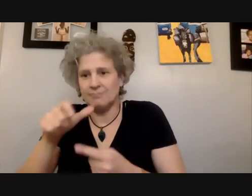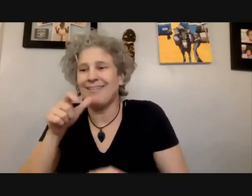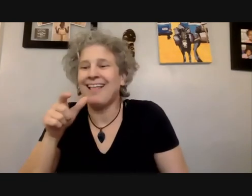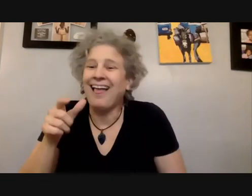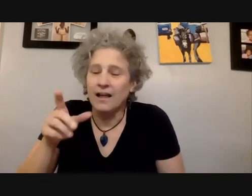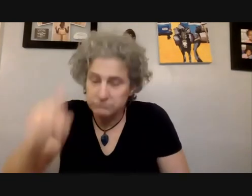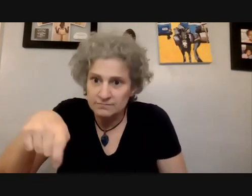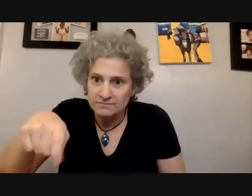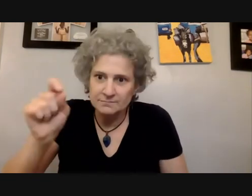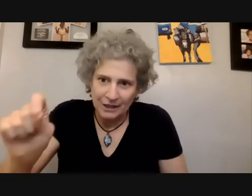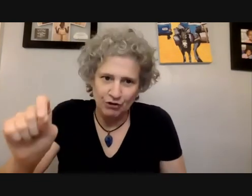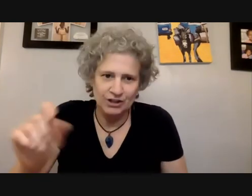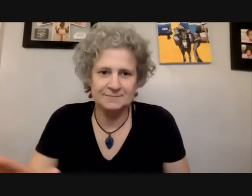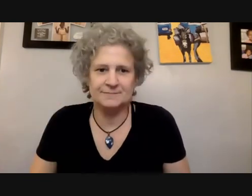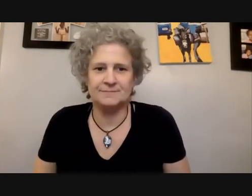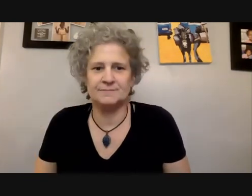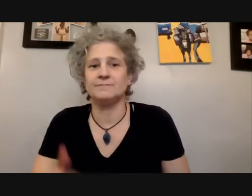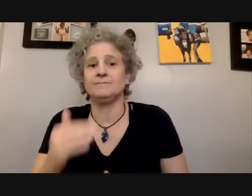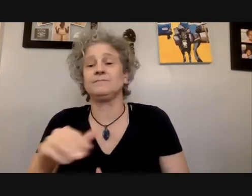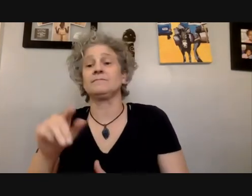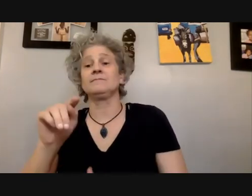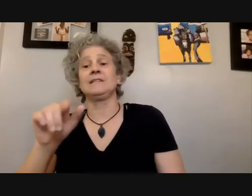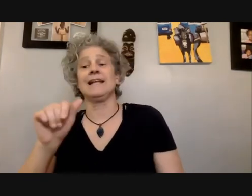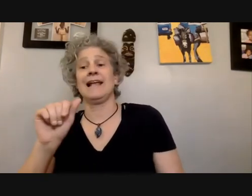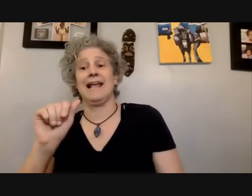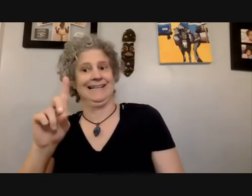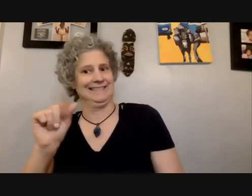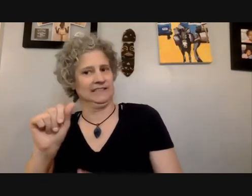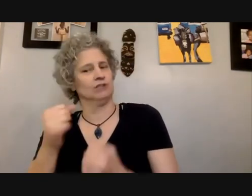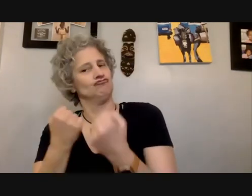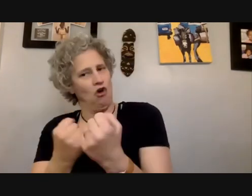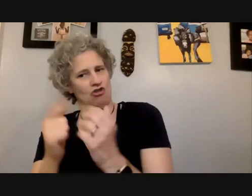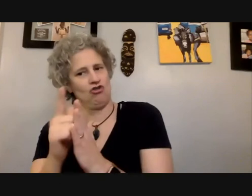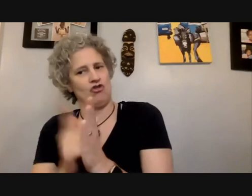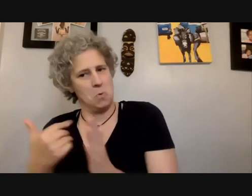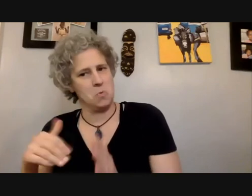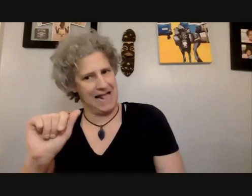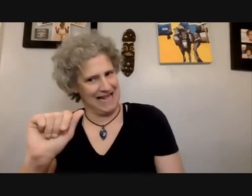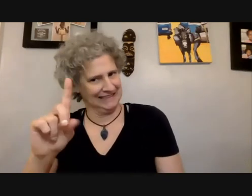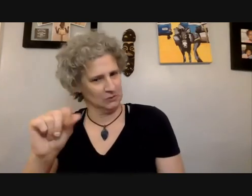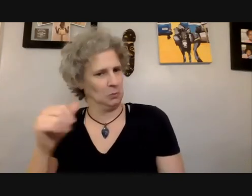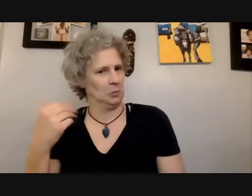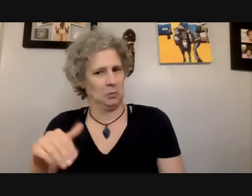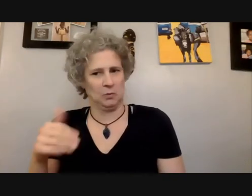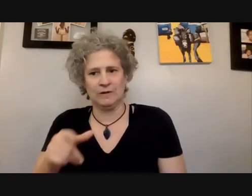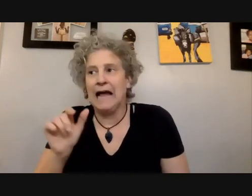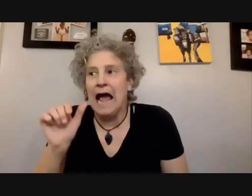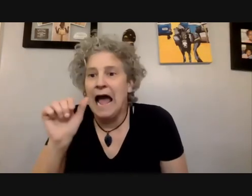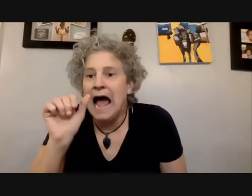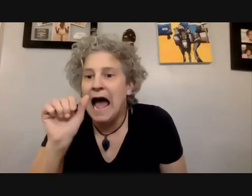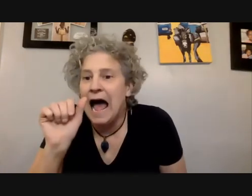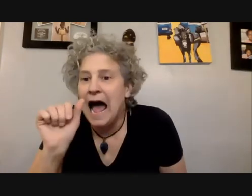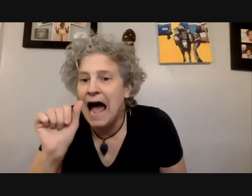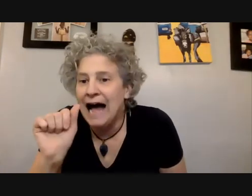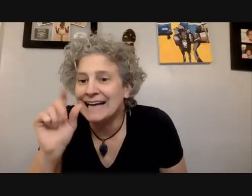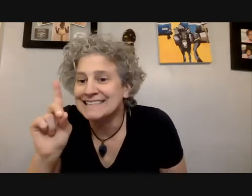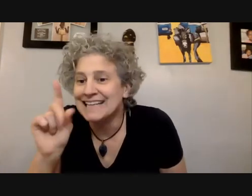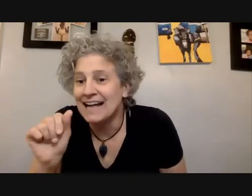Essentially saying that accommodations like an interpreter have to be provided, no questions asked. And then the second law, the two titles which